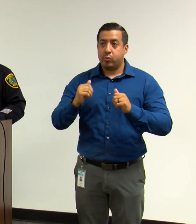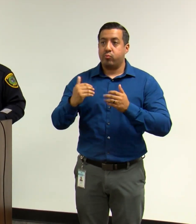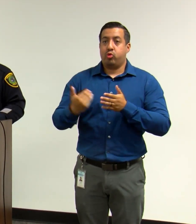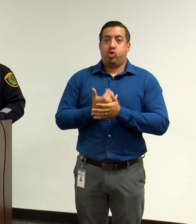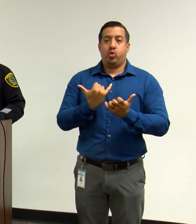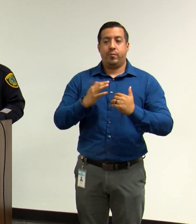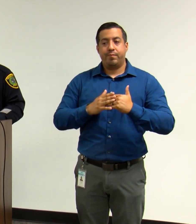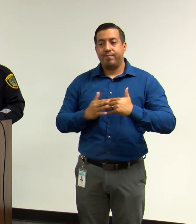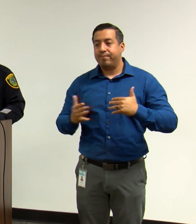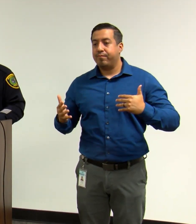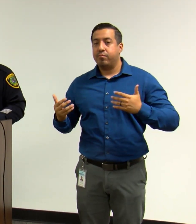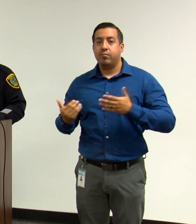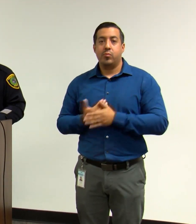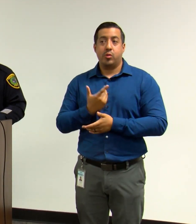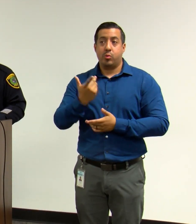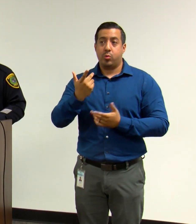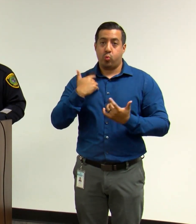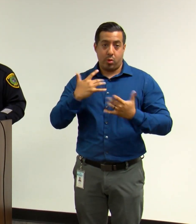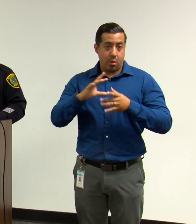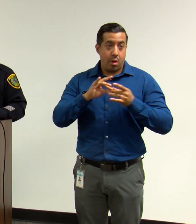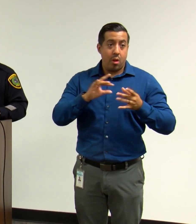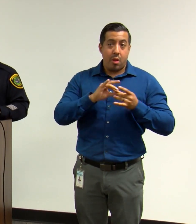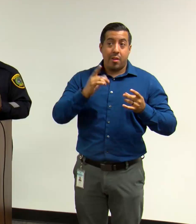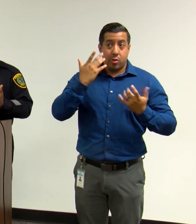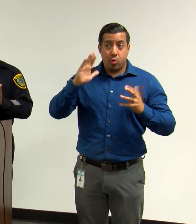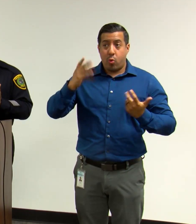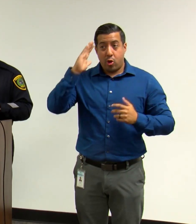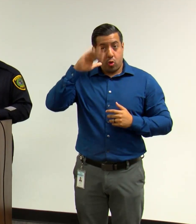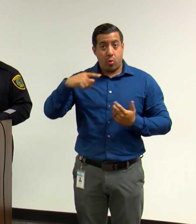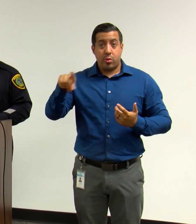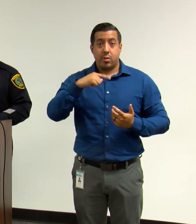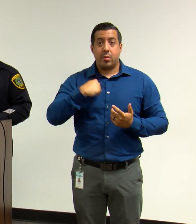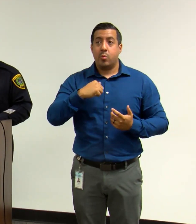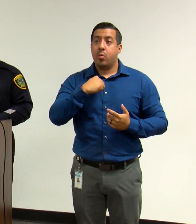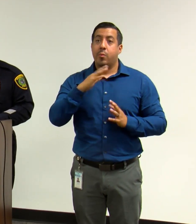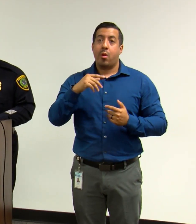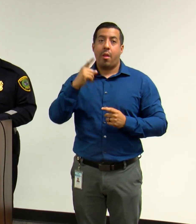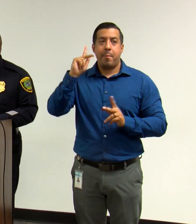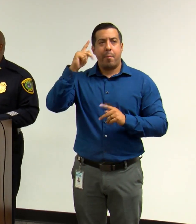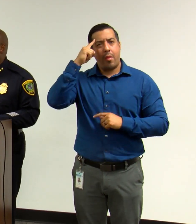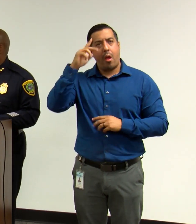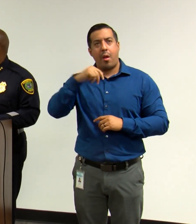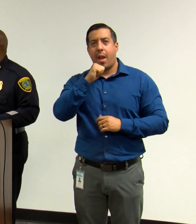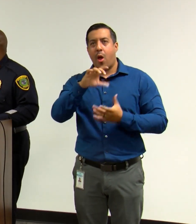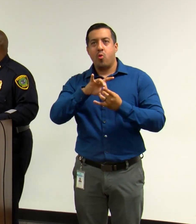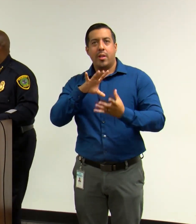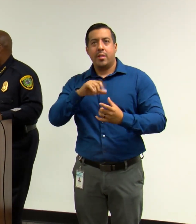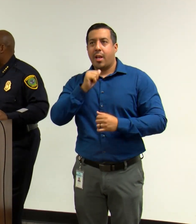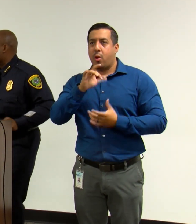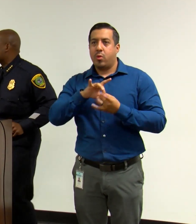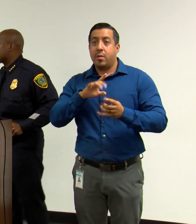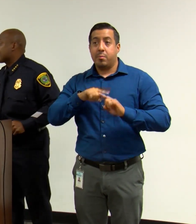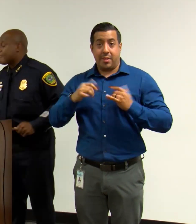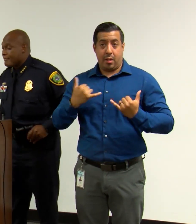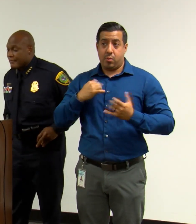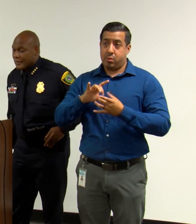talk. Y'all know that. Like we're not going to release it, but we're going to release it. Mayor, do you want to say